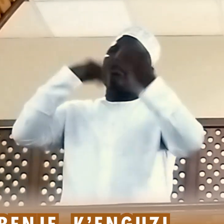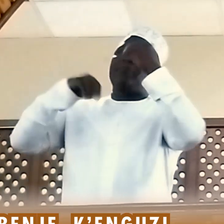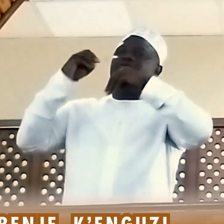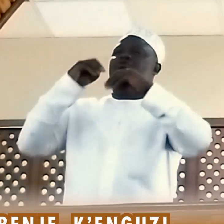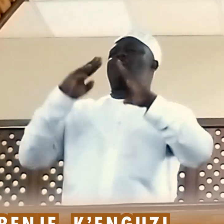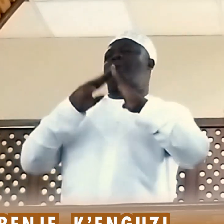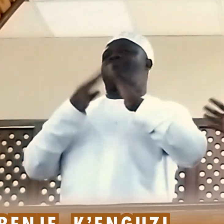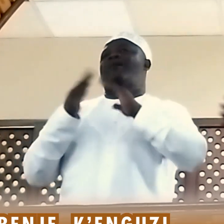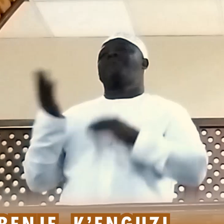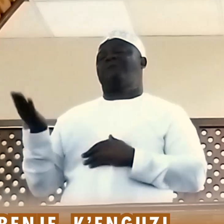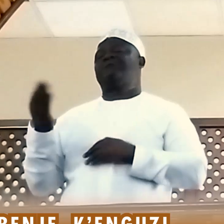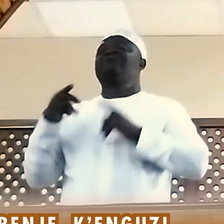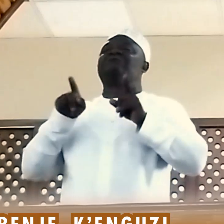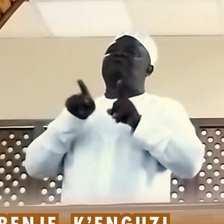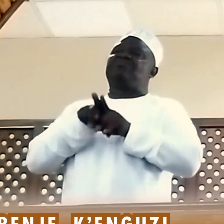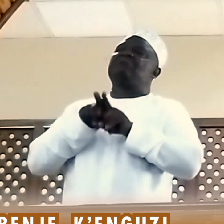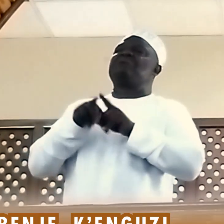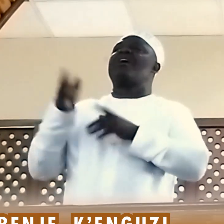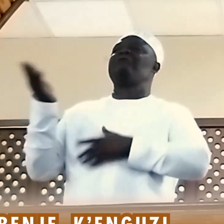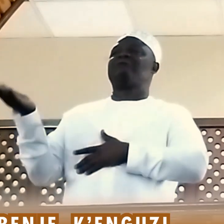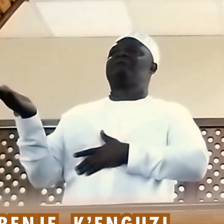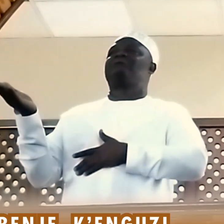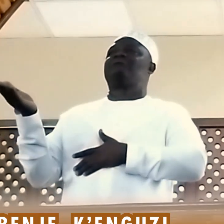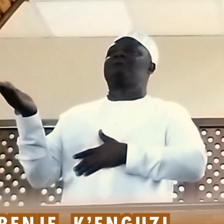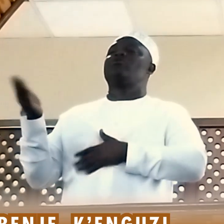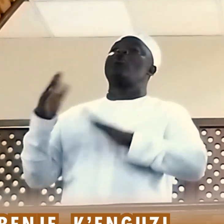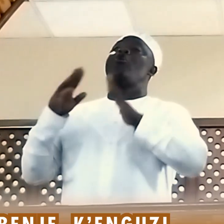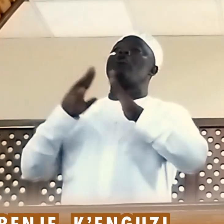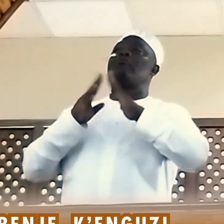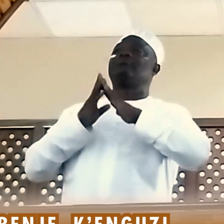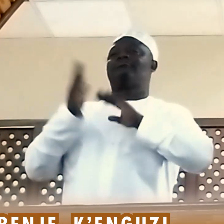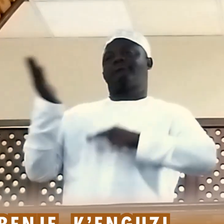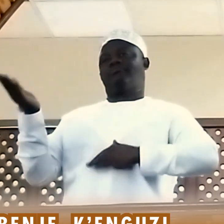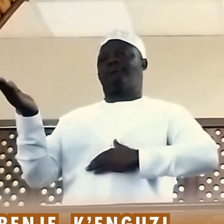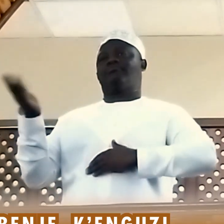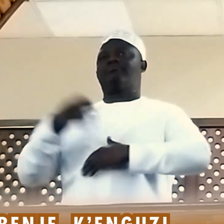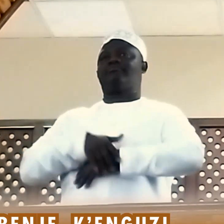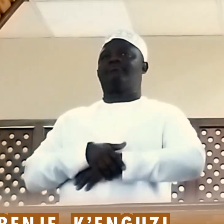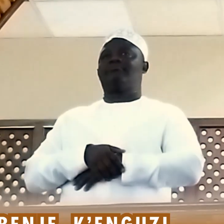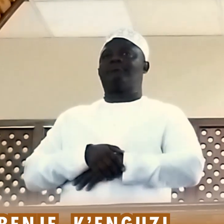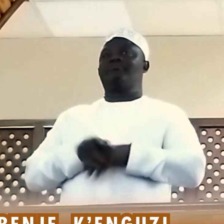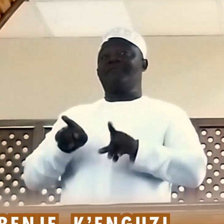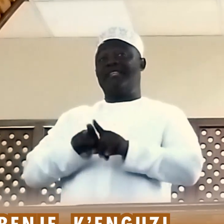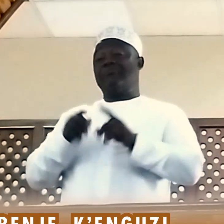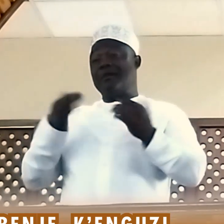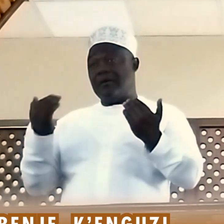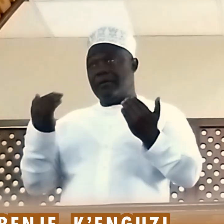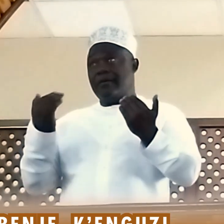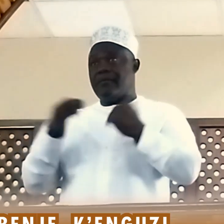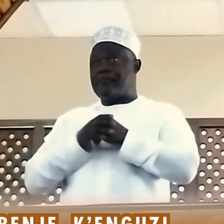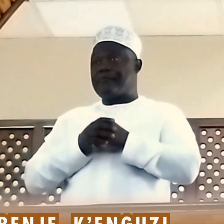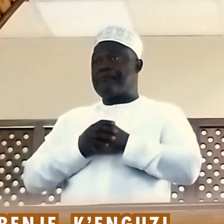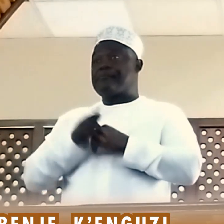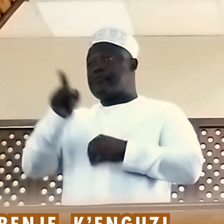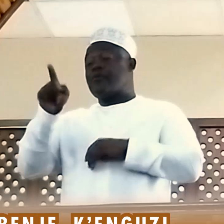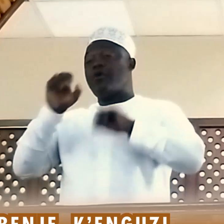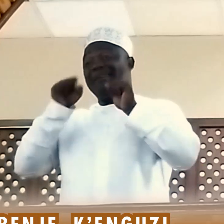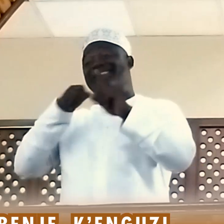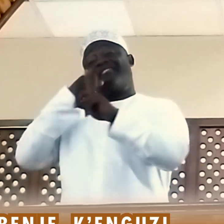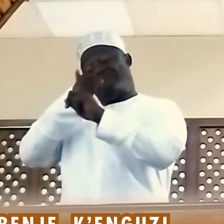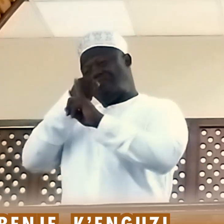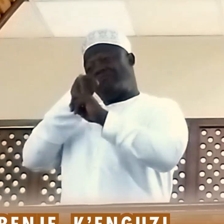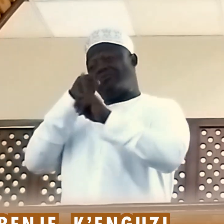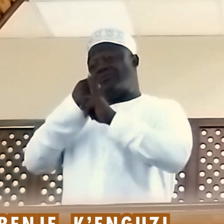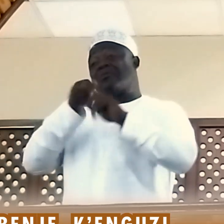etandise ate nga gy'eri efaanana bw'eti mu maka gaffe. N'olwekyo twetaaga